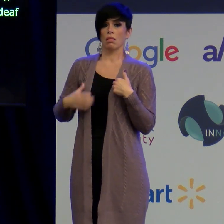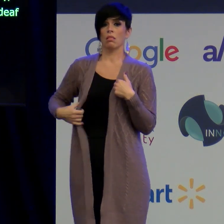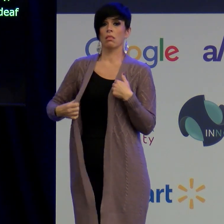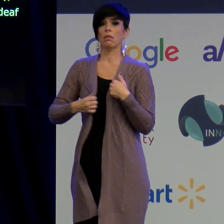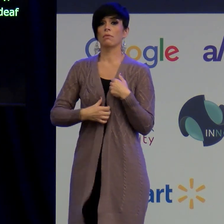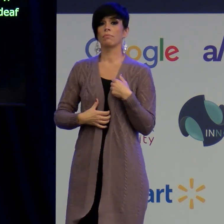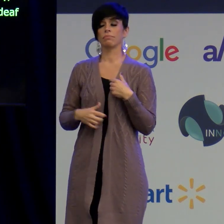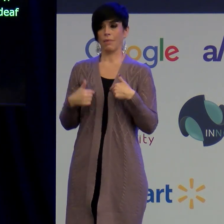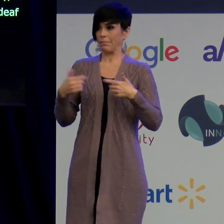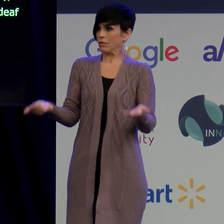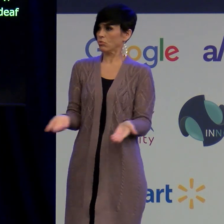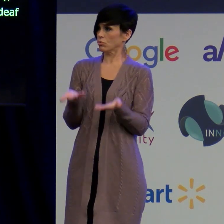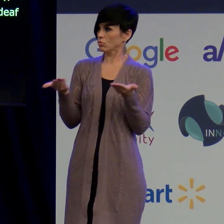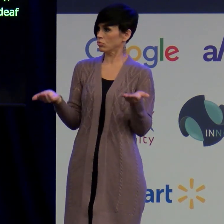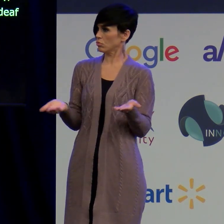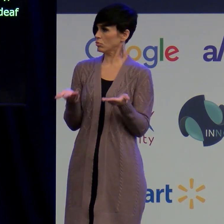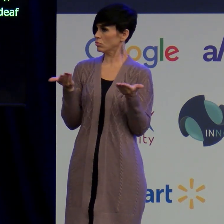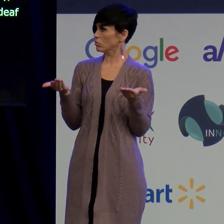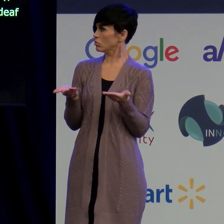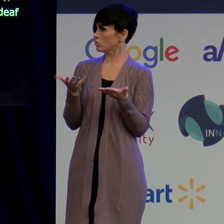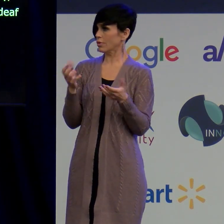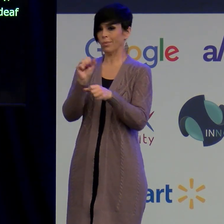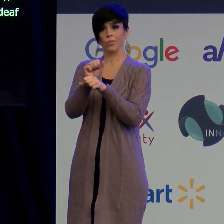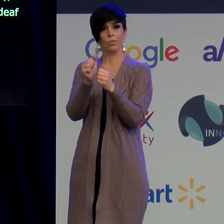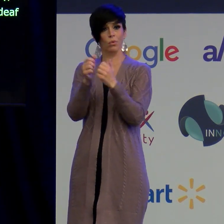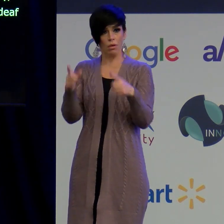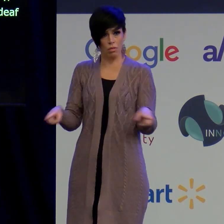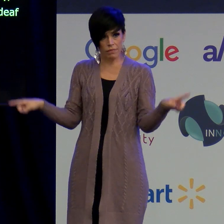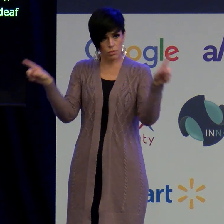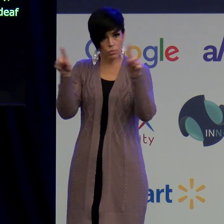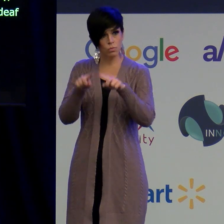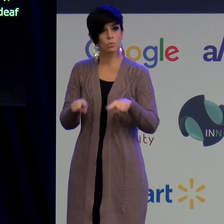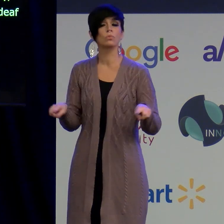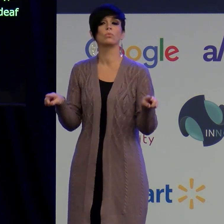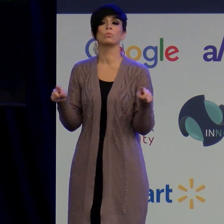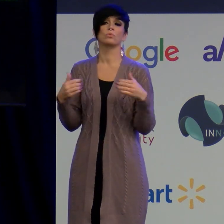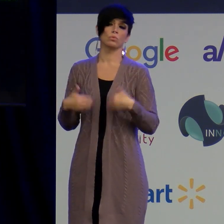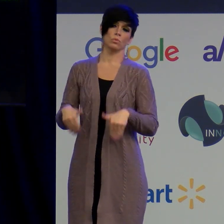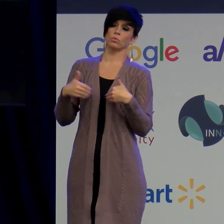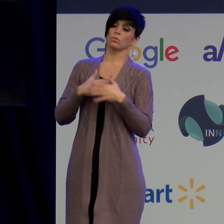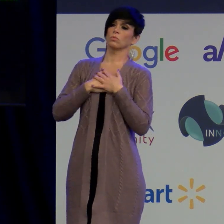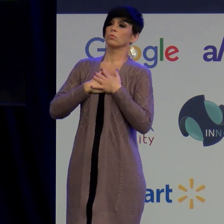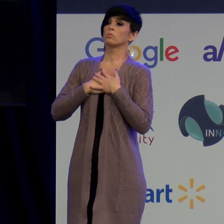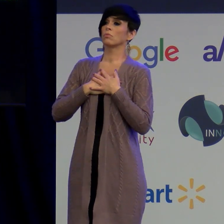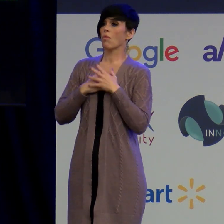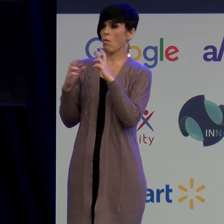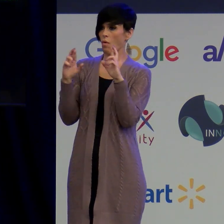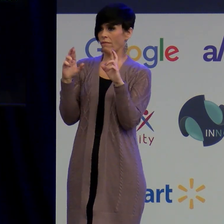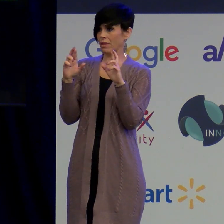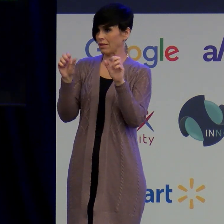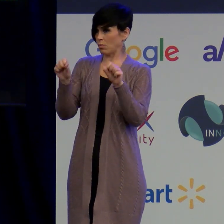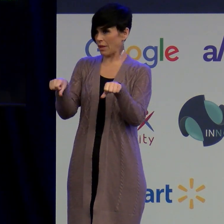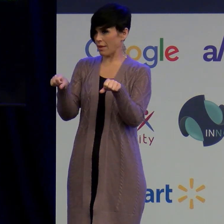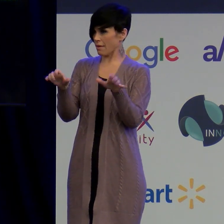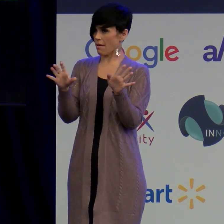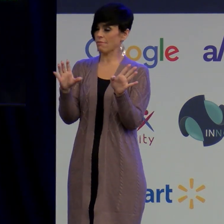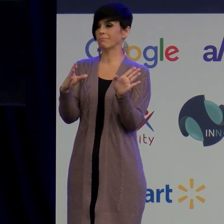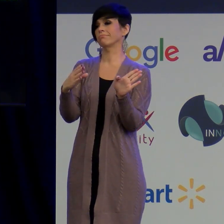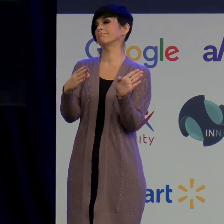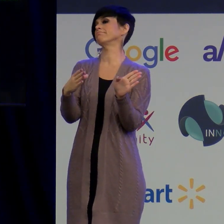to be here and to work with all of you to hopefully be able to turn around to